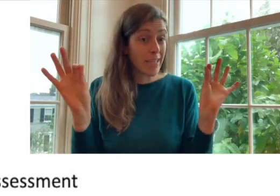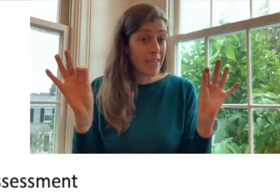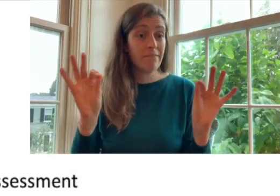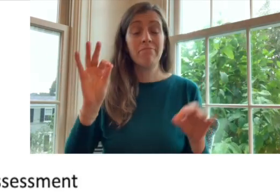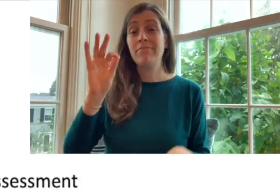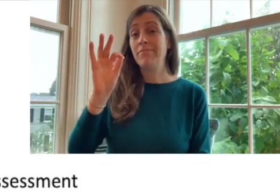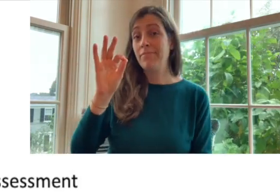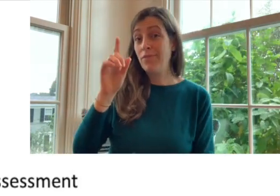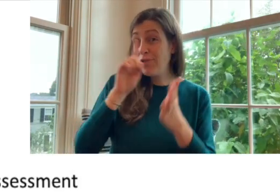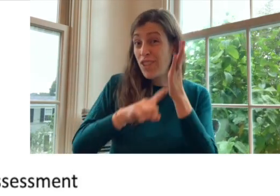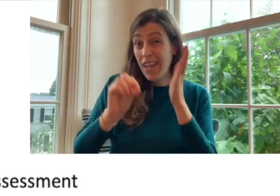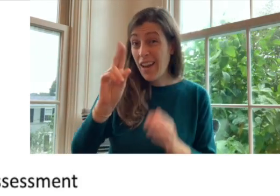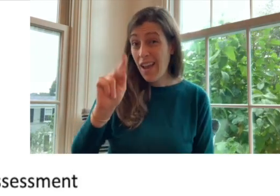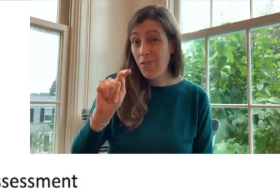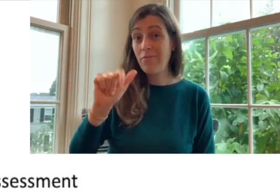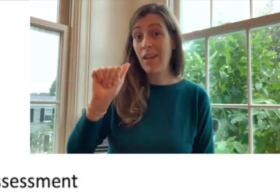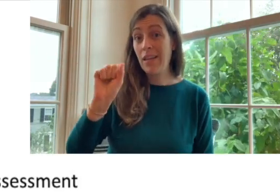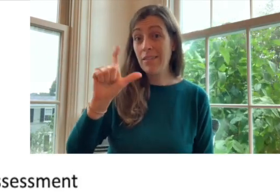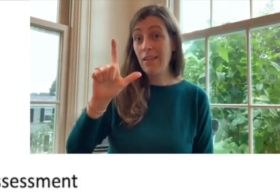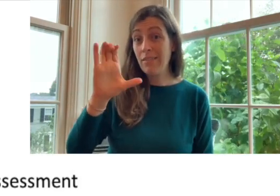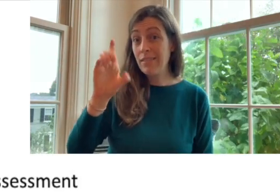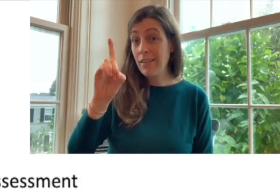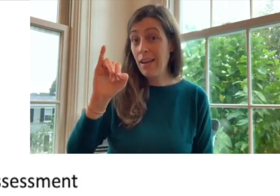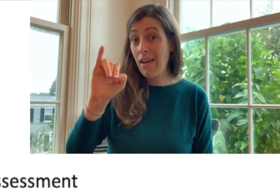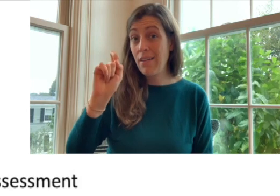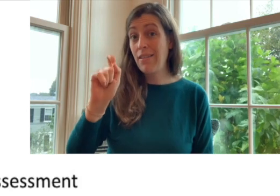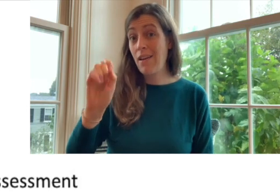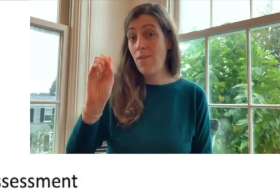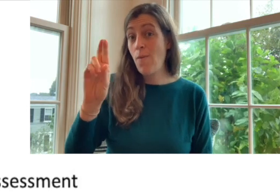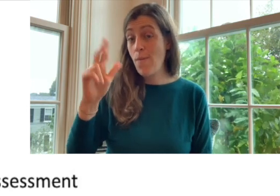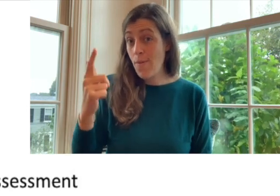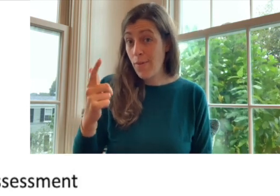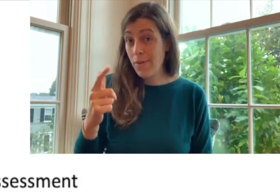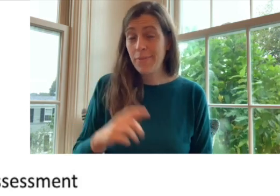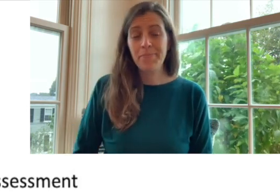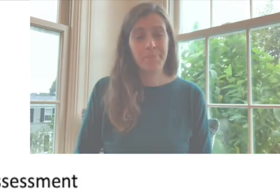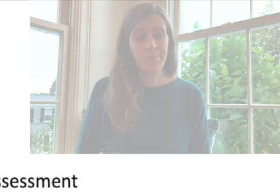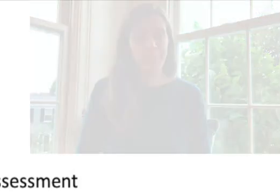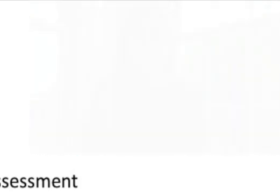It's available now for free. Go ahead and check it out at aslcdi.org.